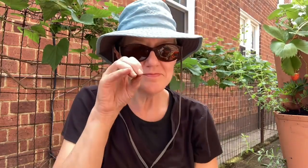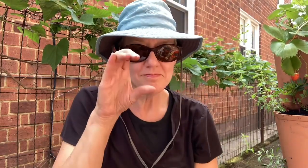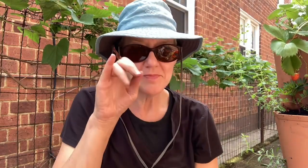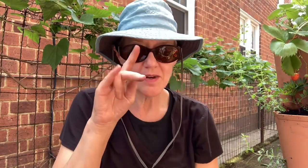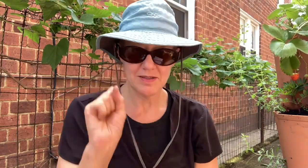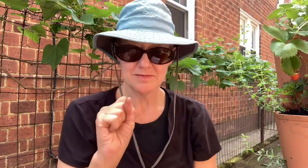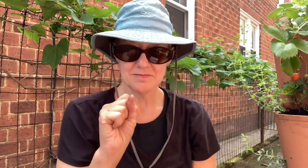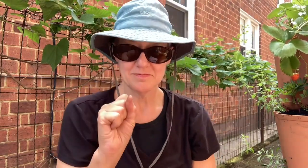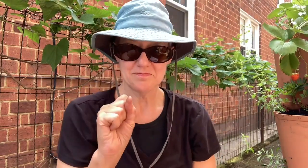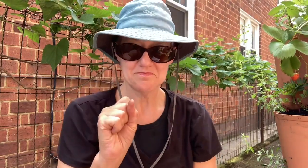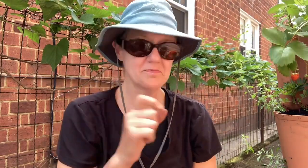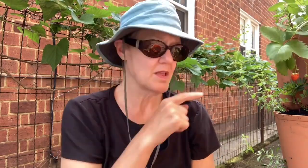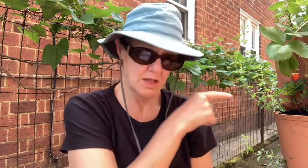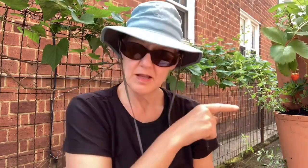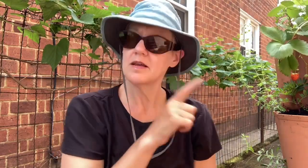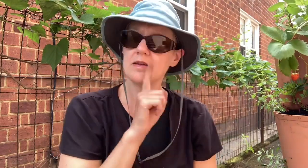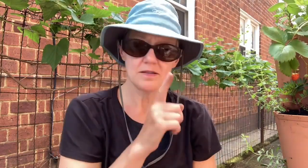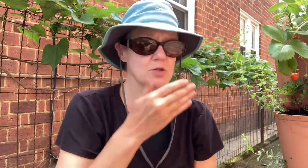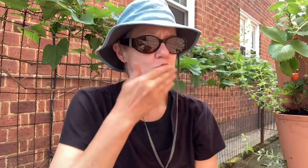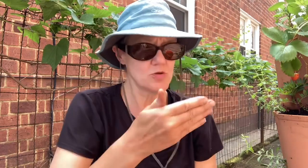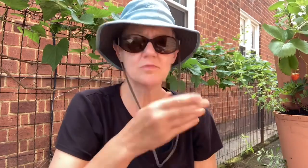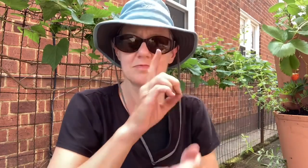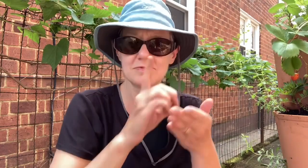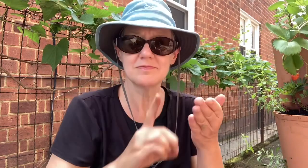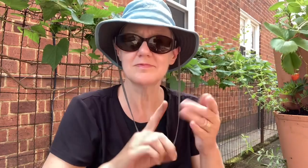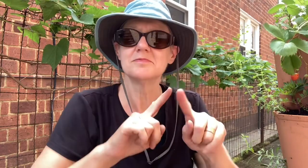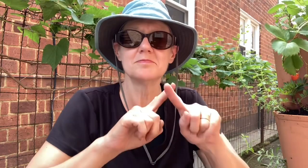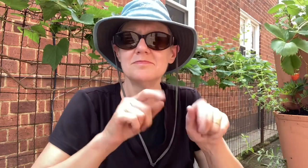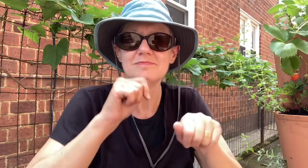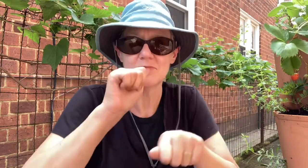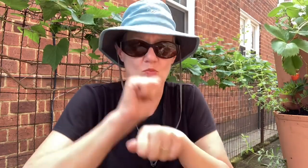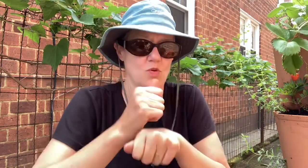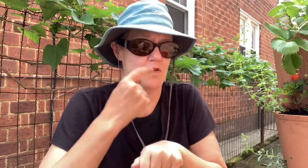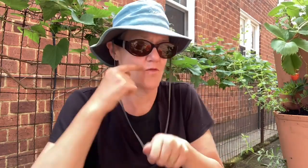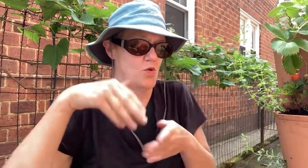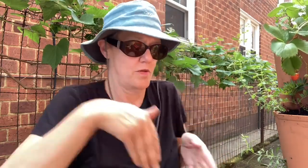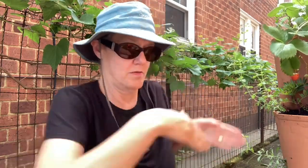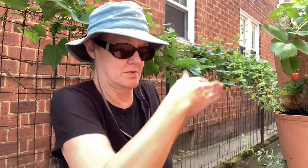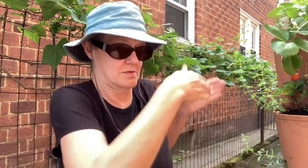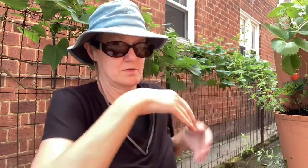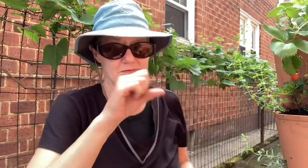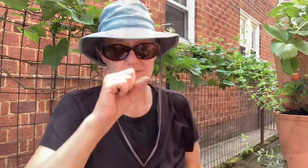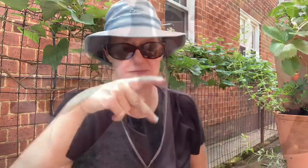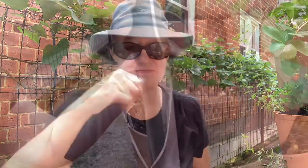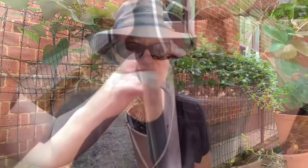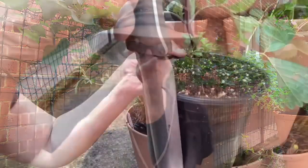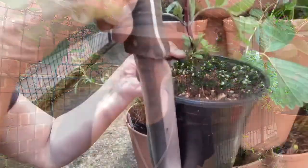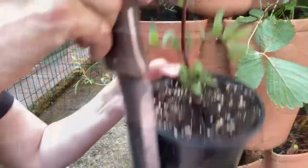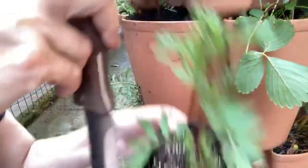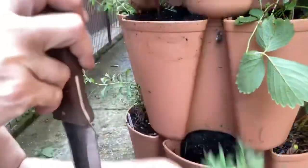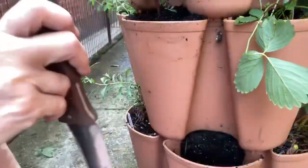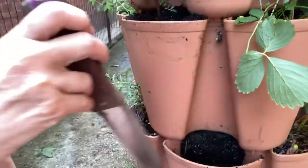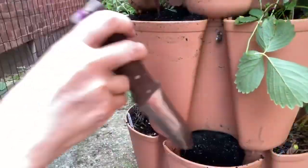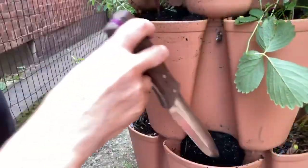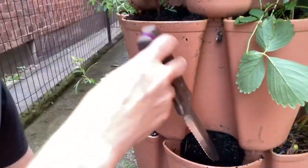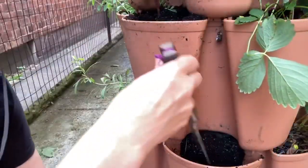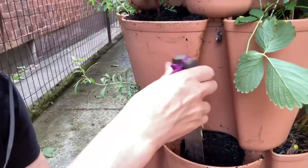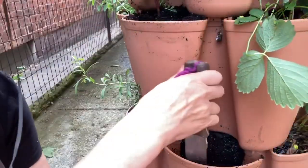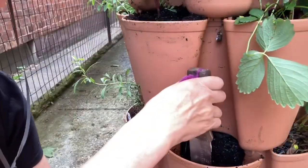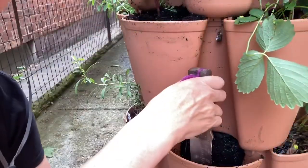me. I water each pocket. Now the green stalks are a great design, it just doesn't work properly